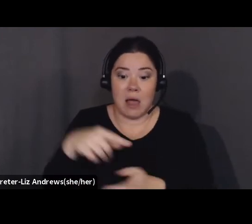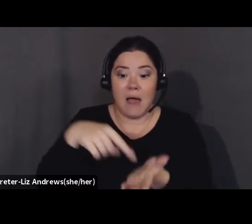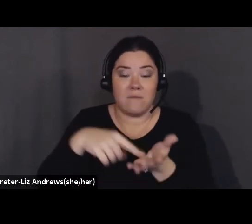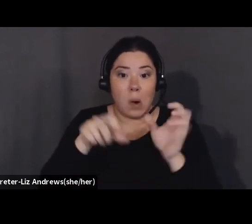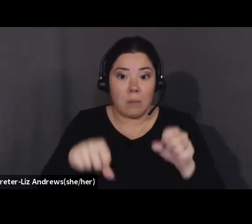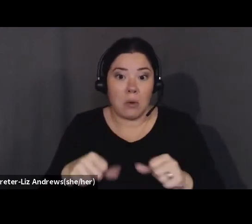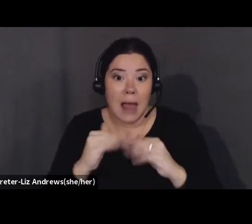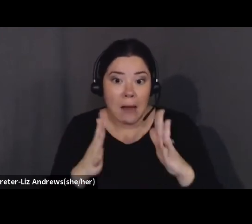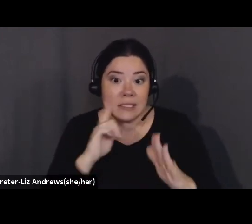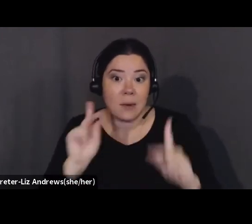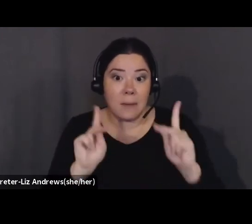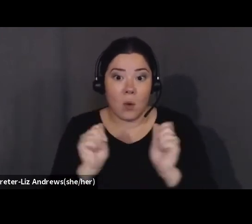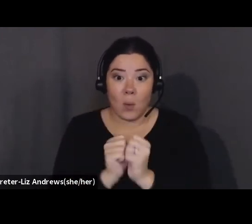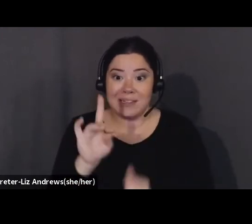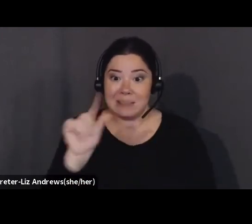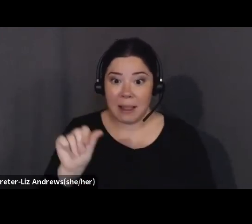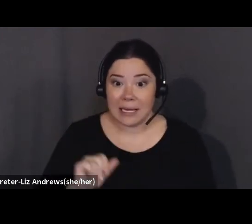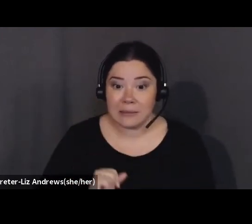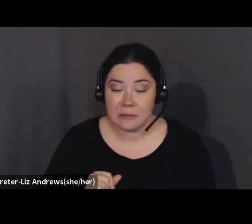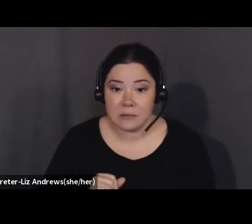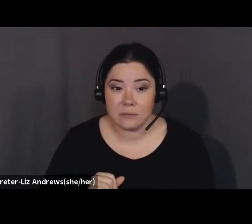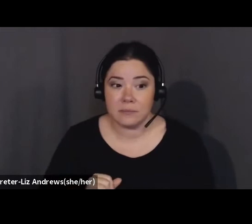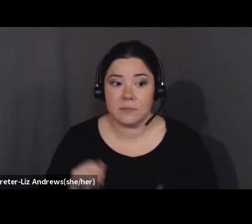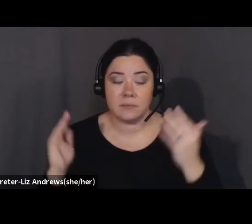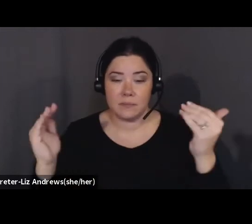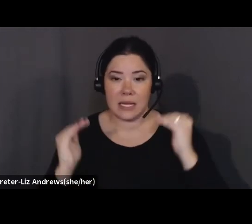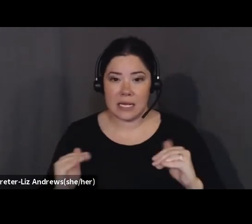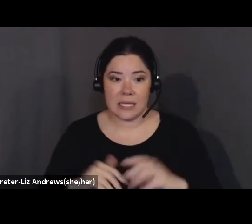disabilities. Next slide, please.